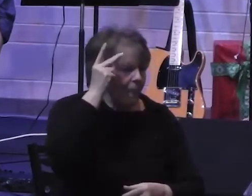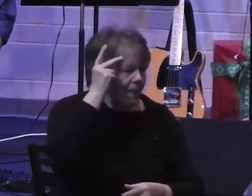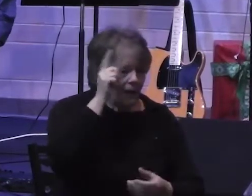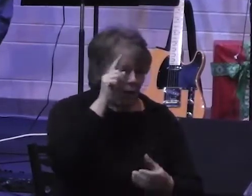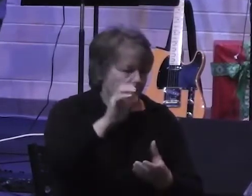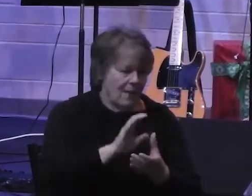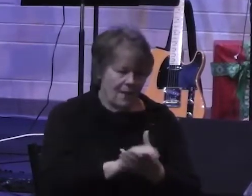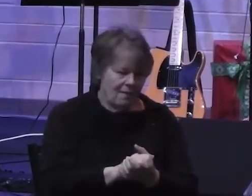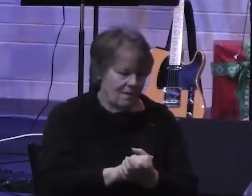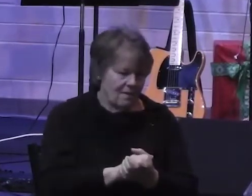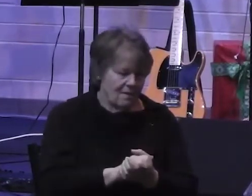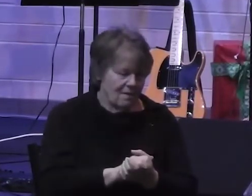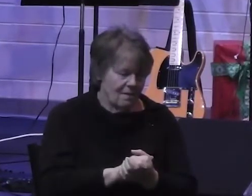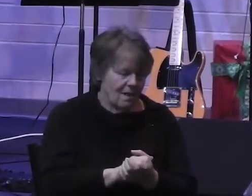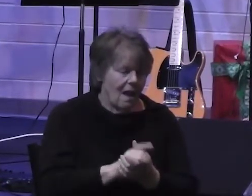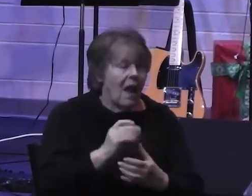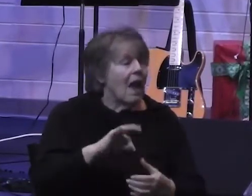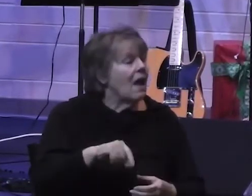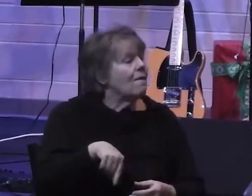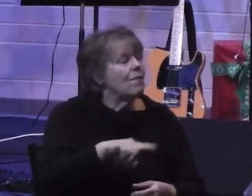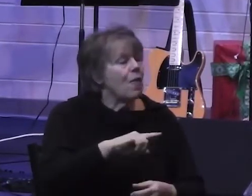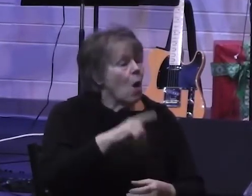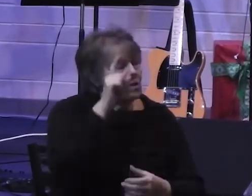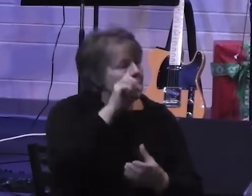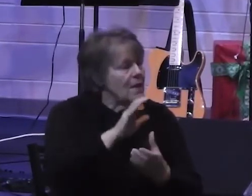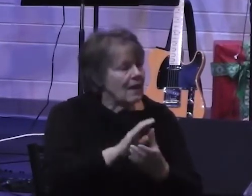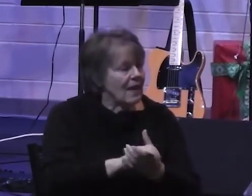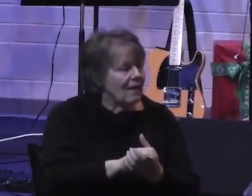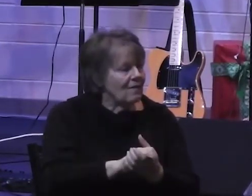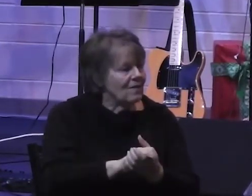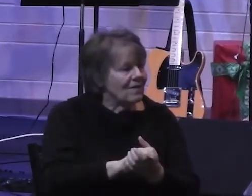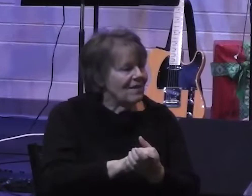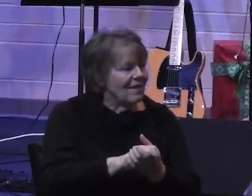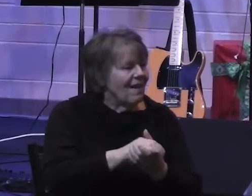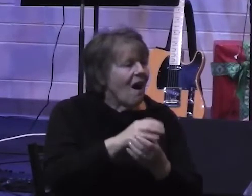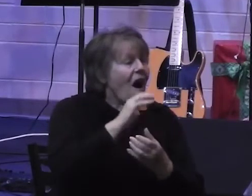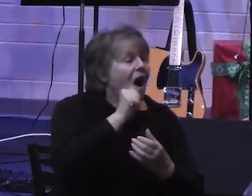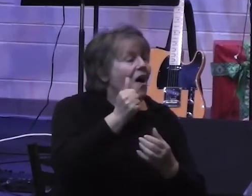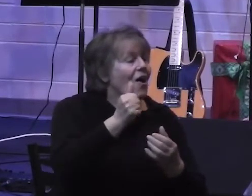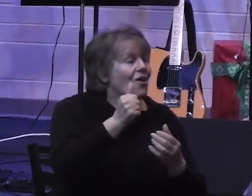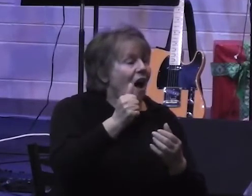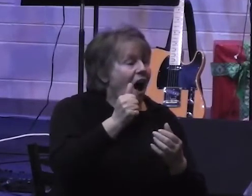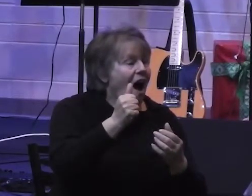those beliefs are not held and lived out on the hook,